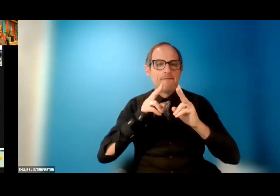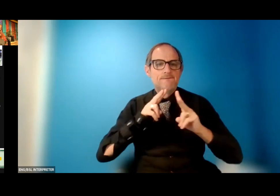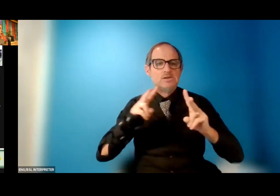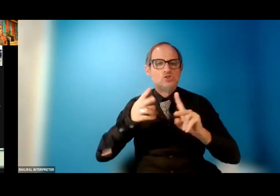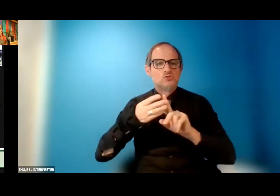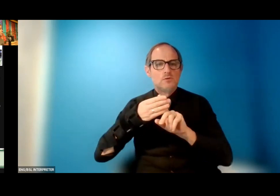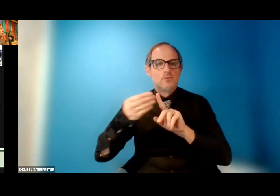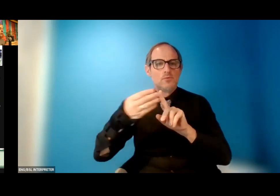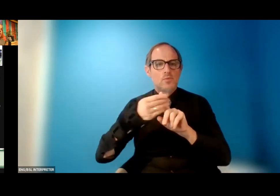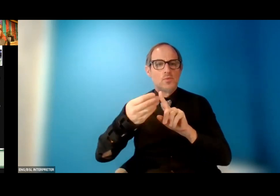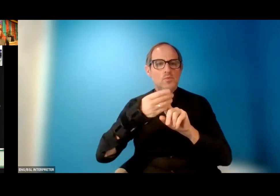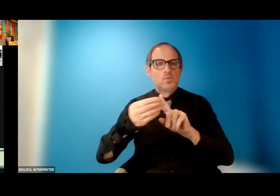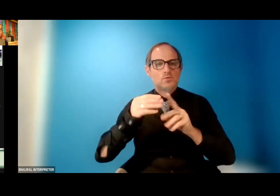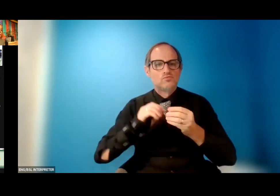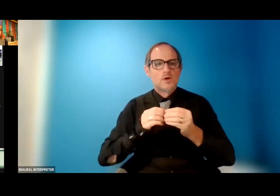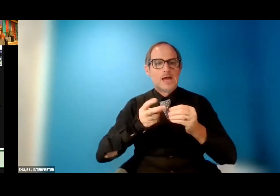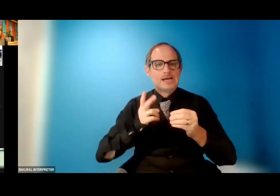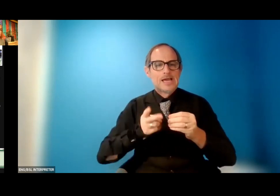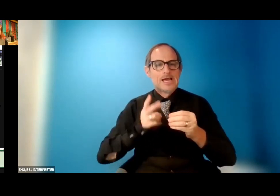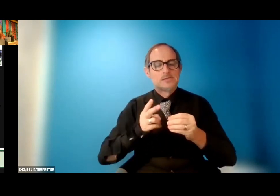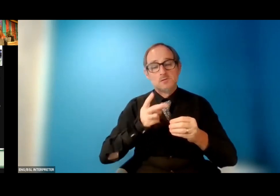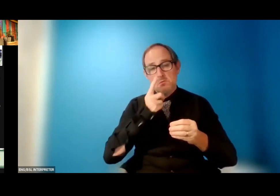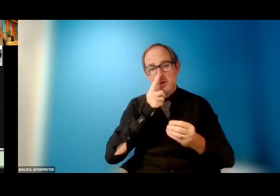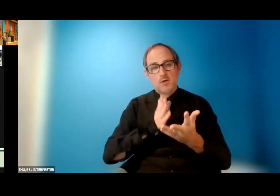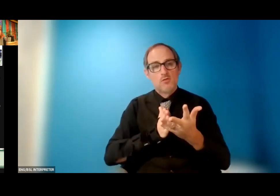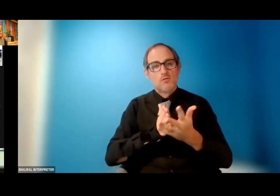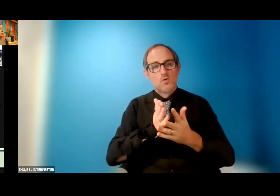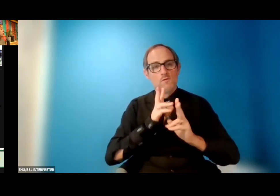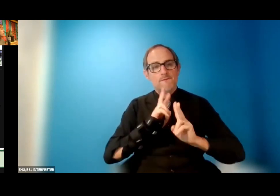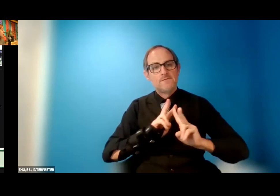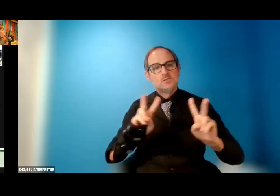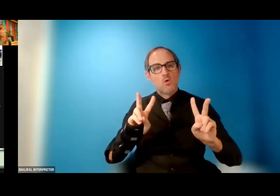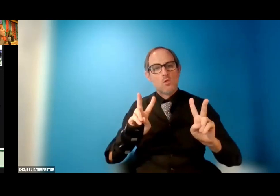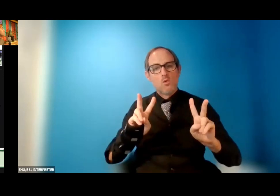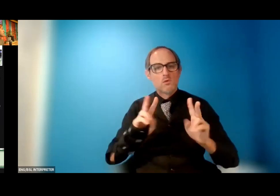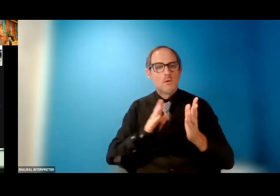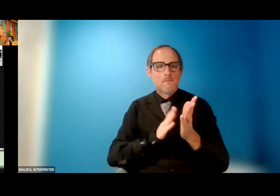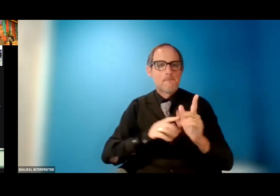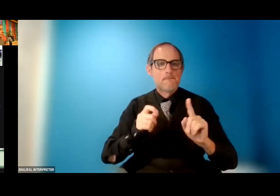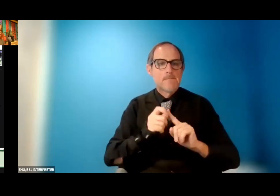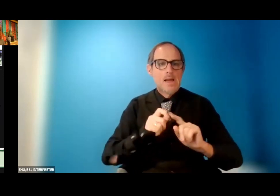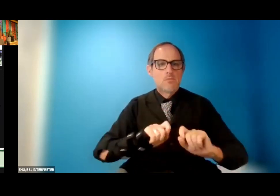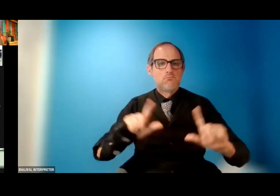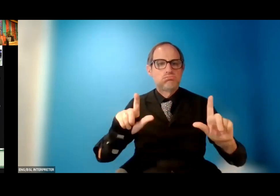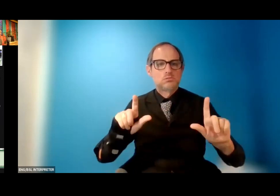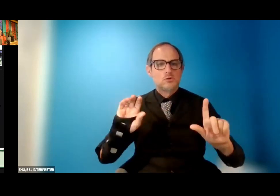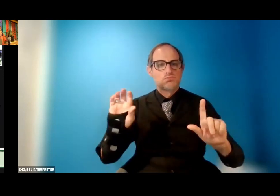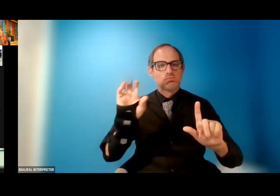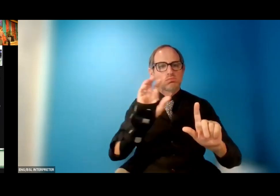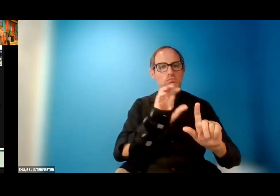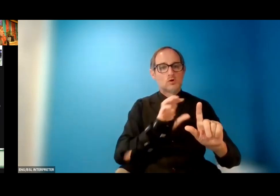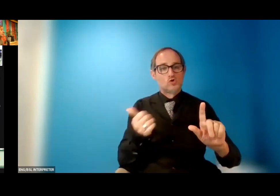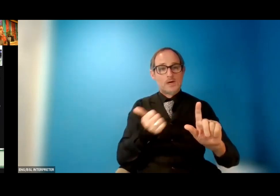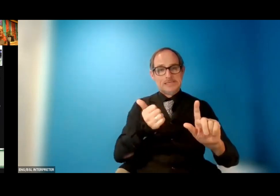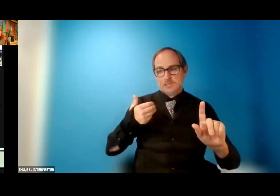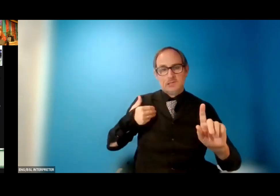way to making the change visible, to map initiatives, projects, organizations that already exist in a place, that are already helping us